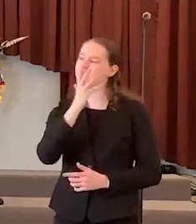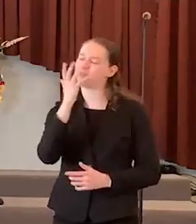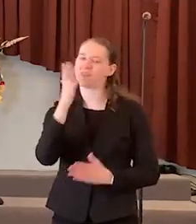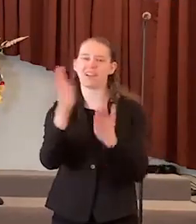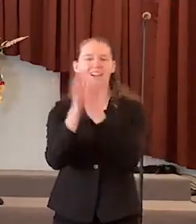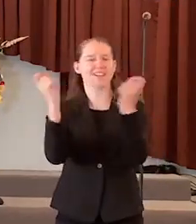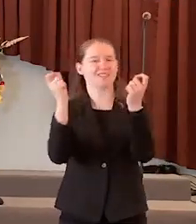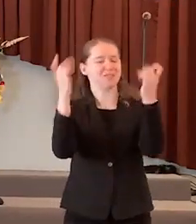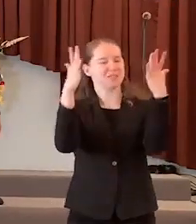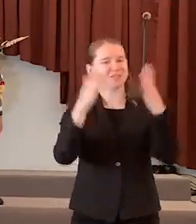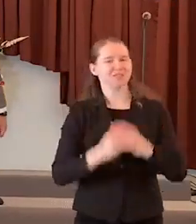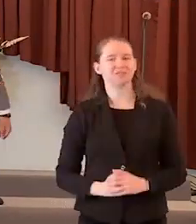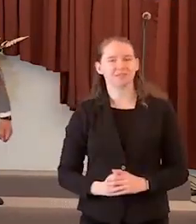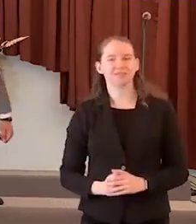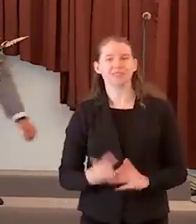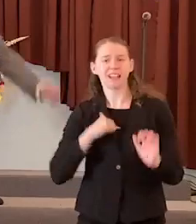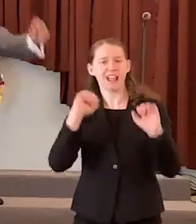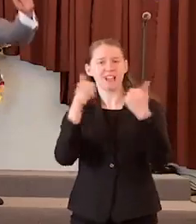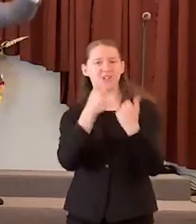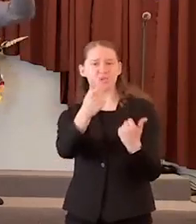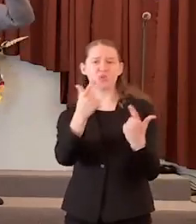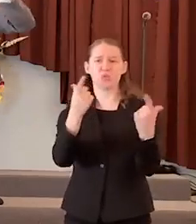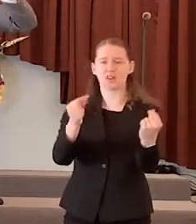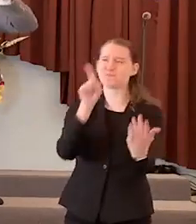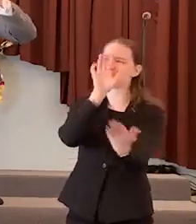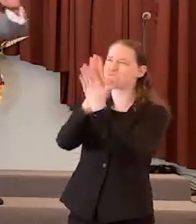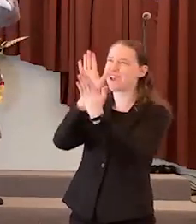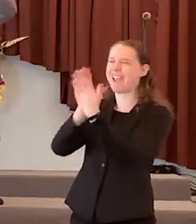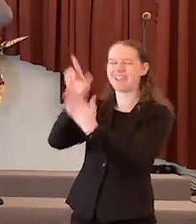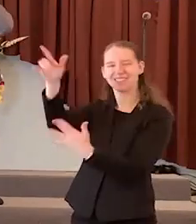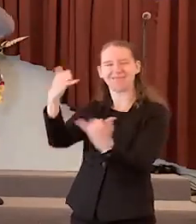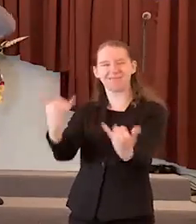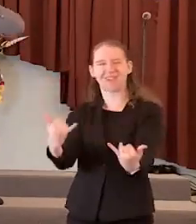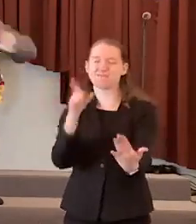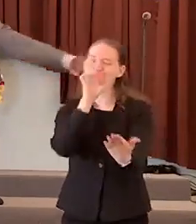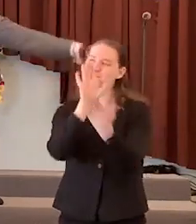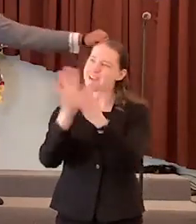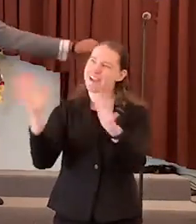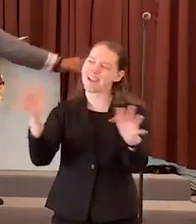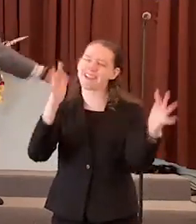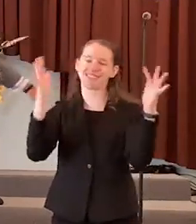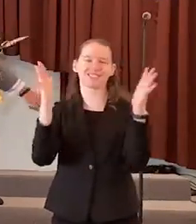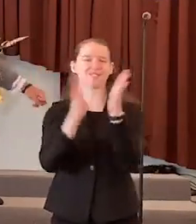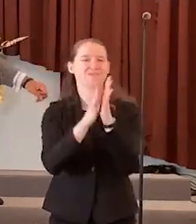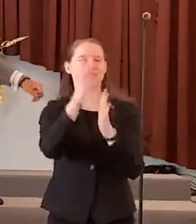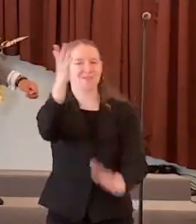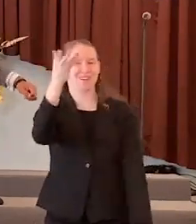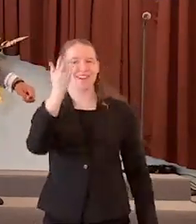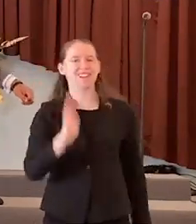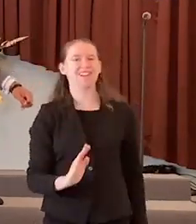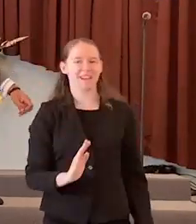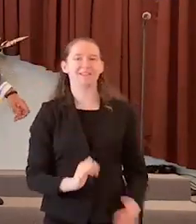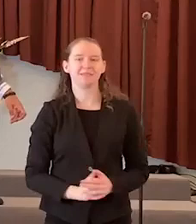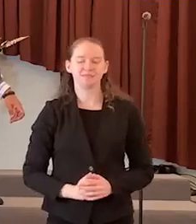thank you. Hallelujah. I get over your mouth and praise him right now. Glory to God.